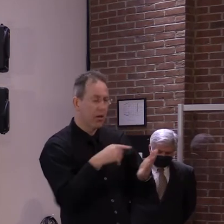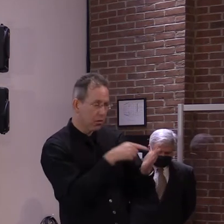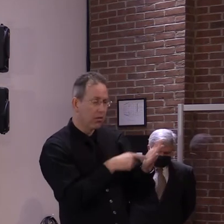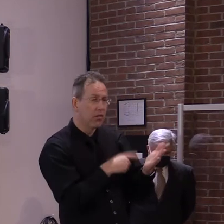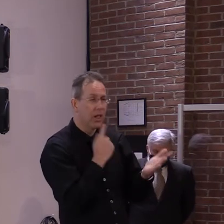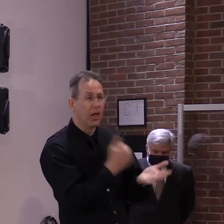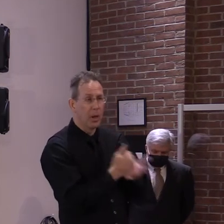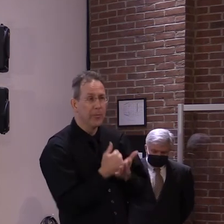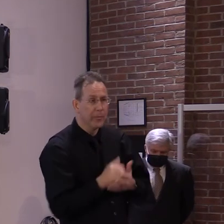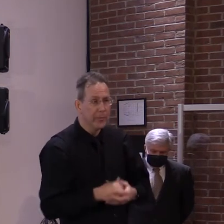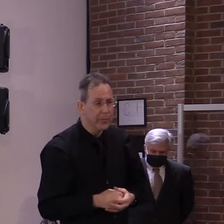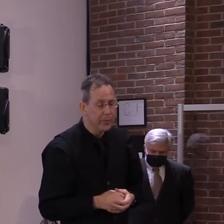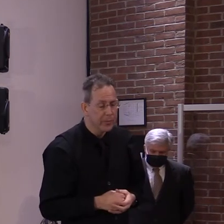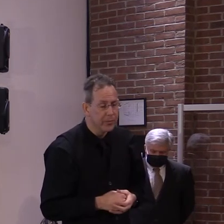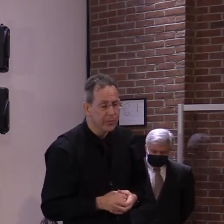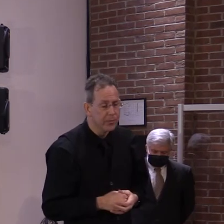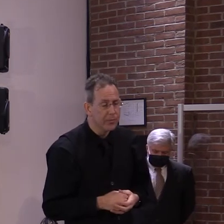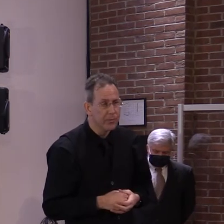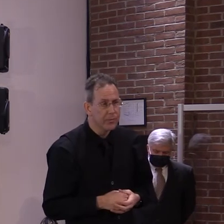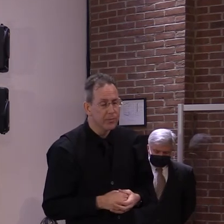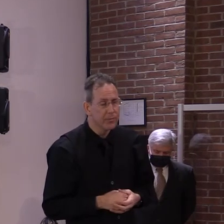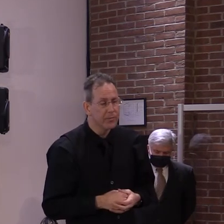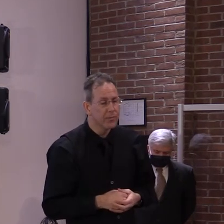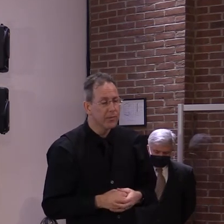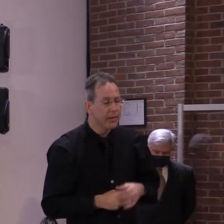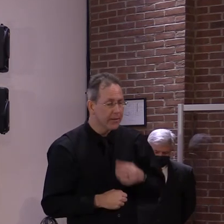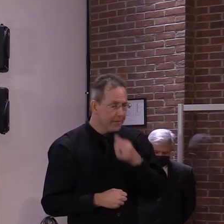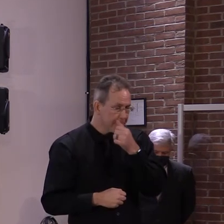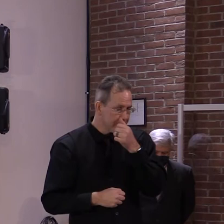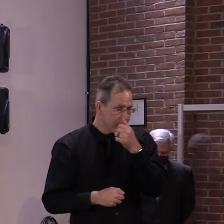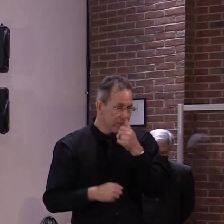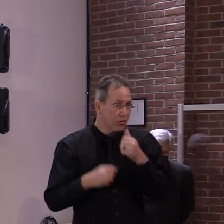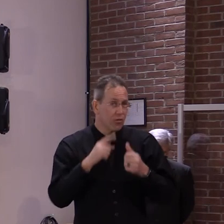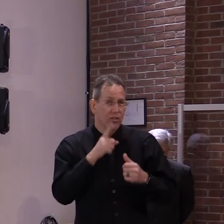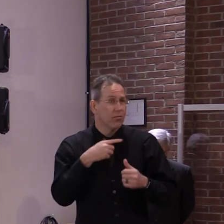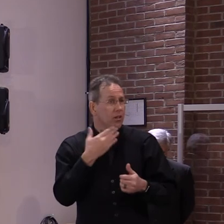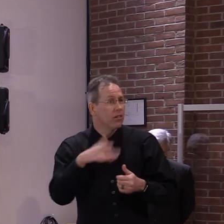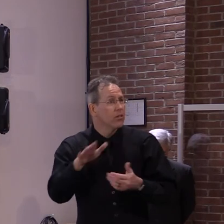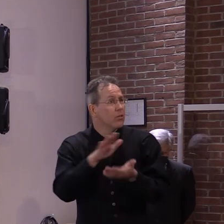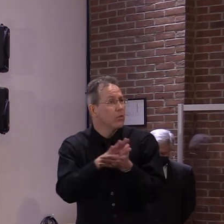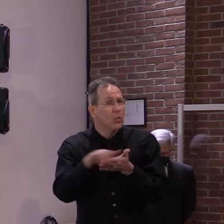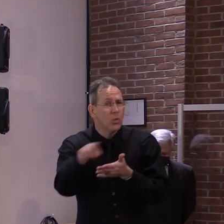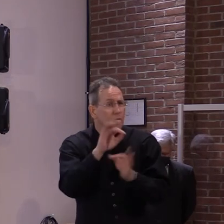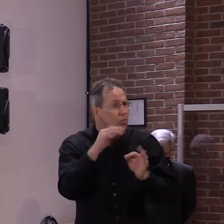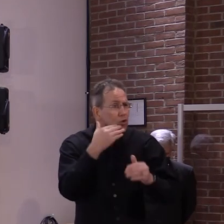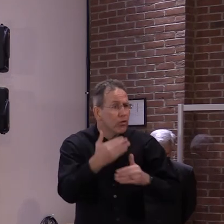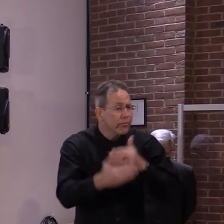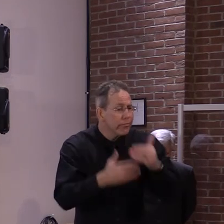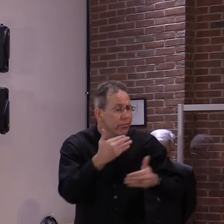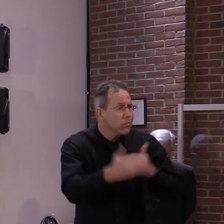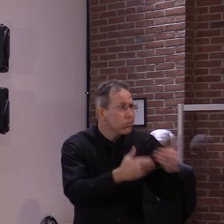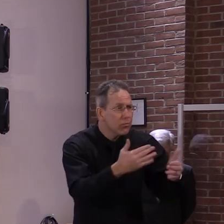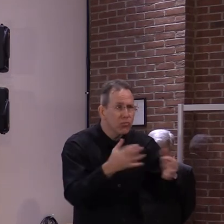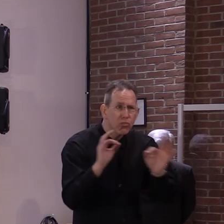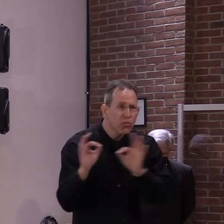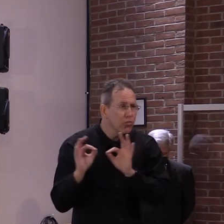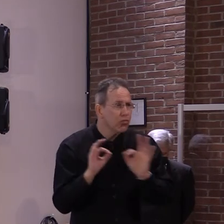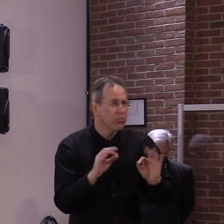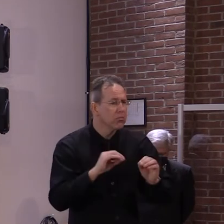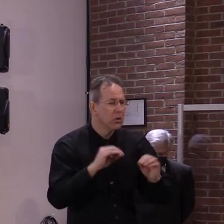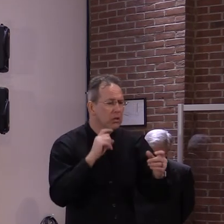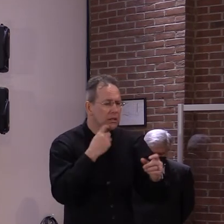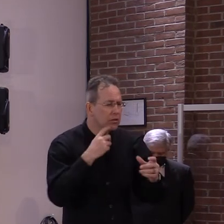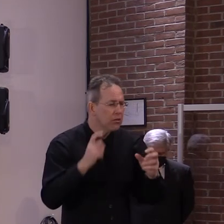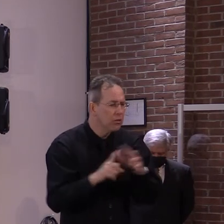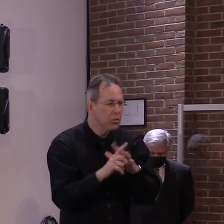in vermont all along and certainly our schools i think have had gained a lot of experience in doing so uh so i don't i don't think